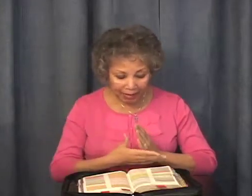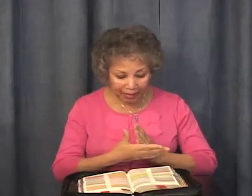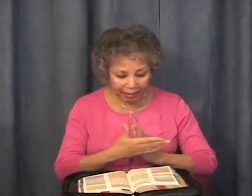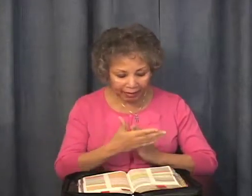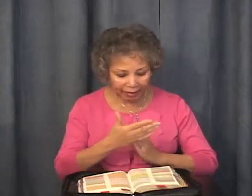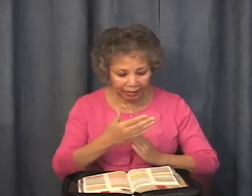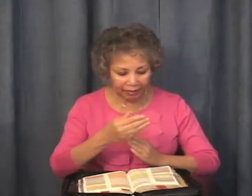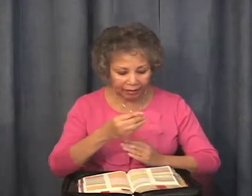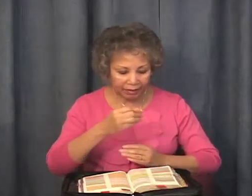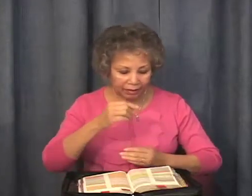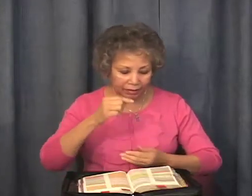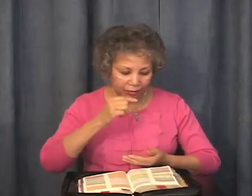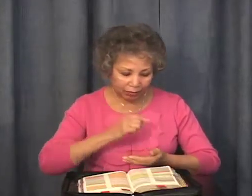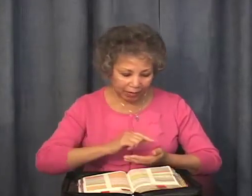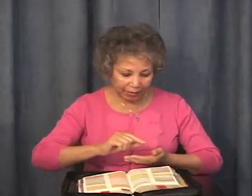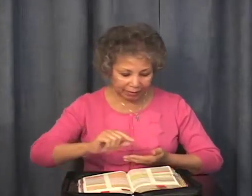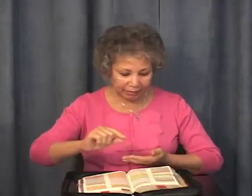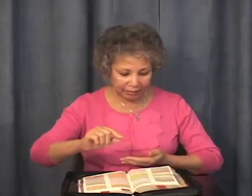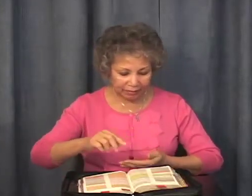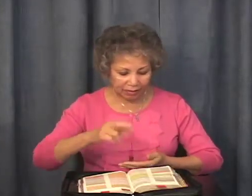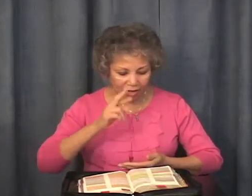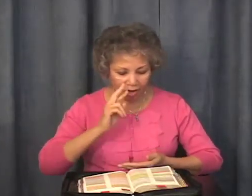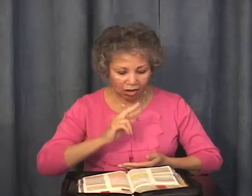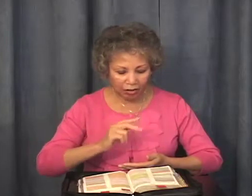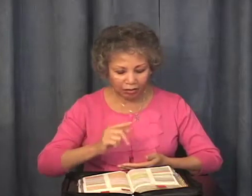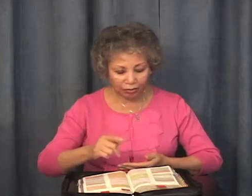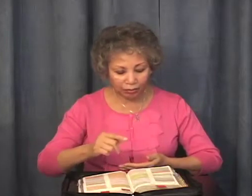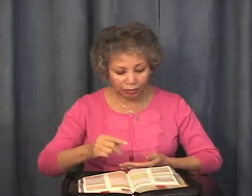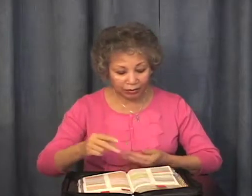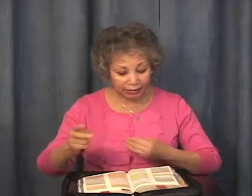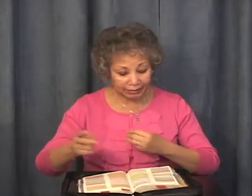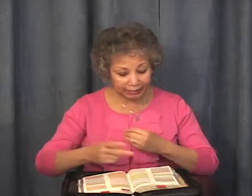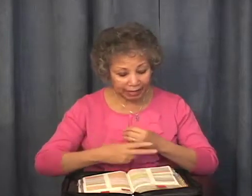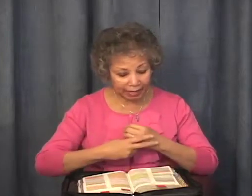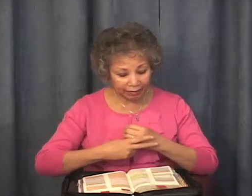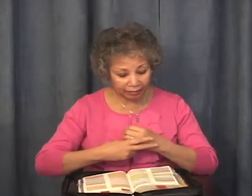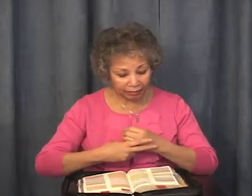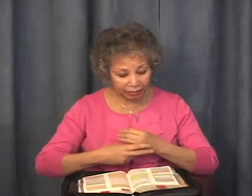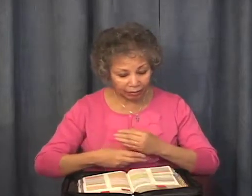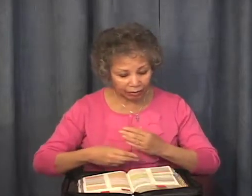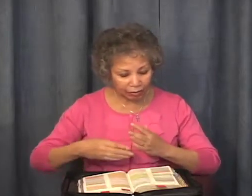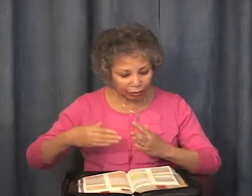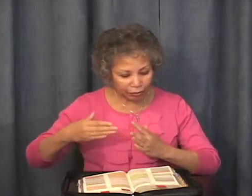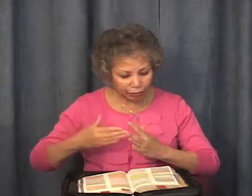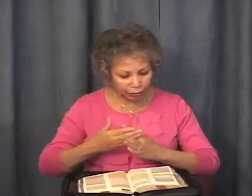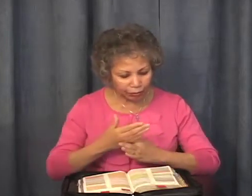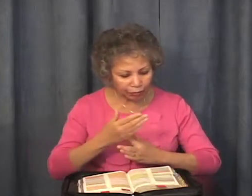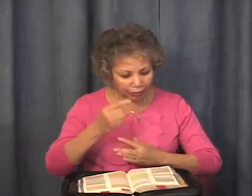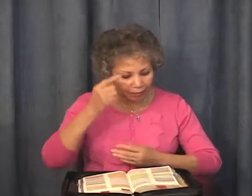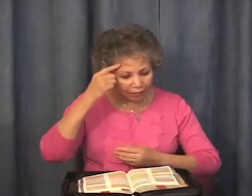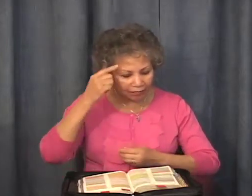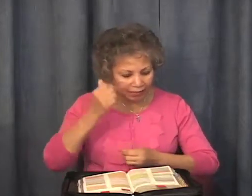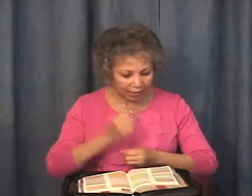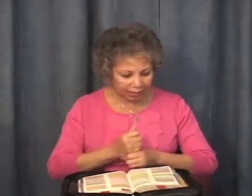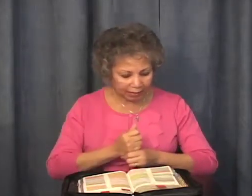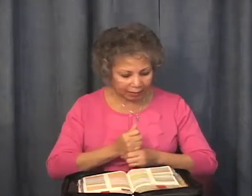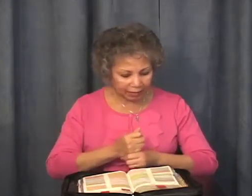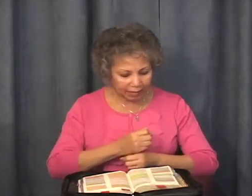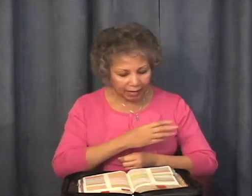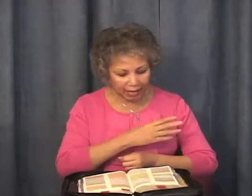by grace are you saved through faith,